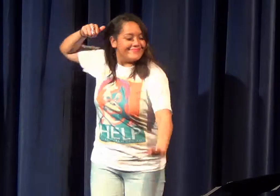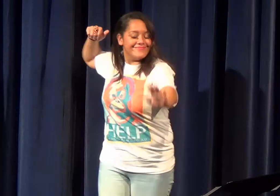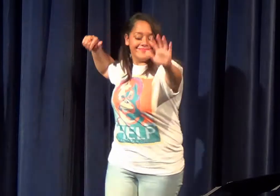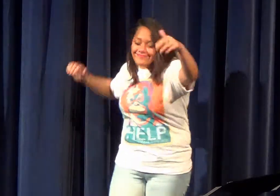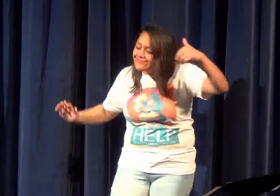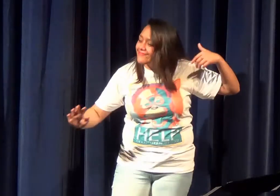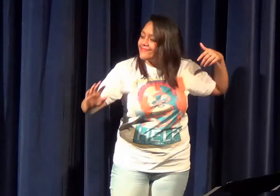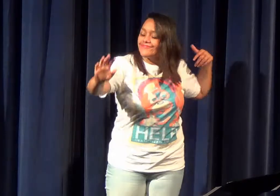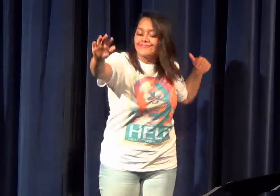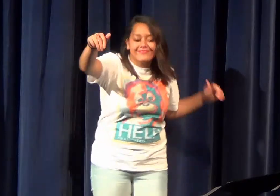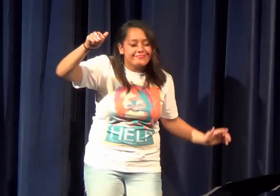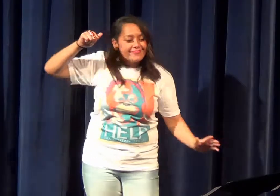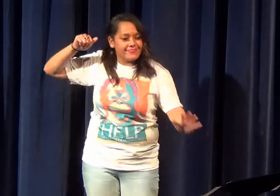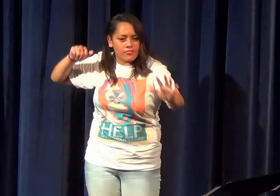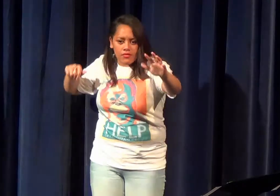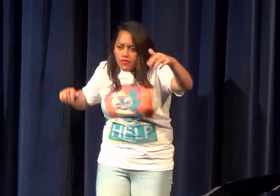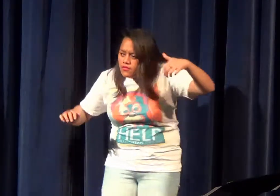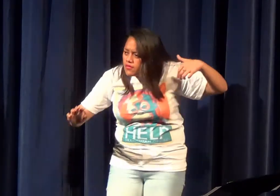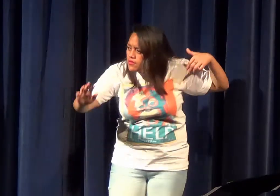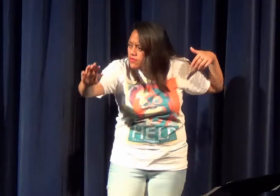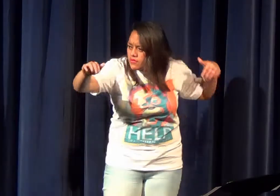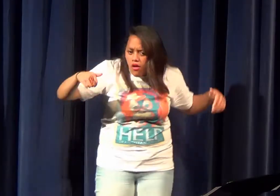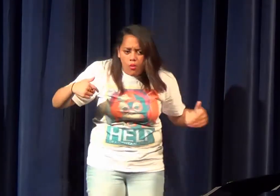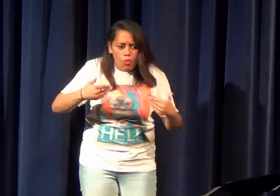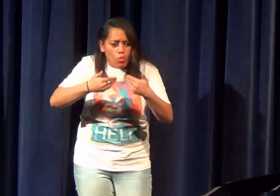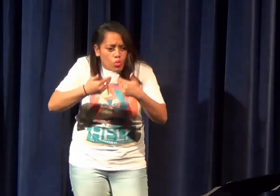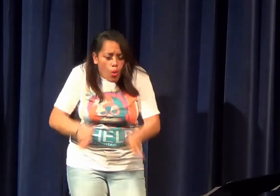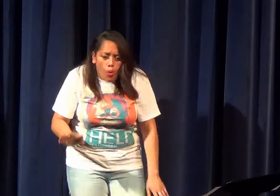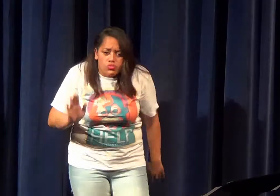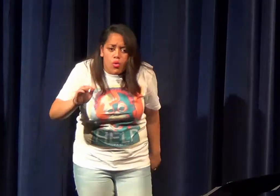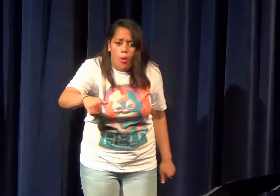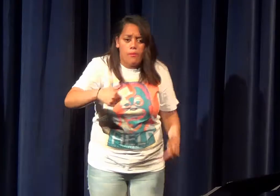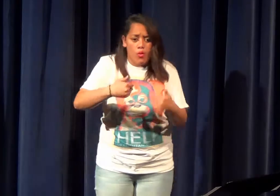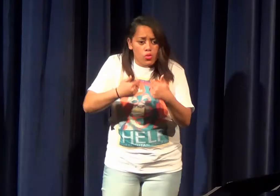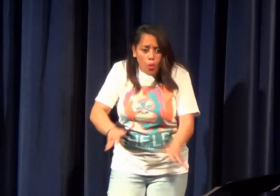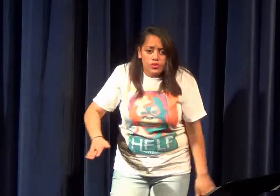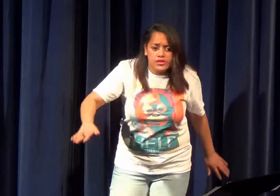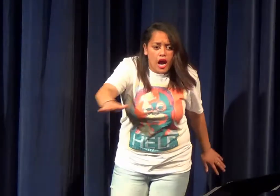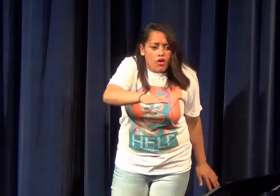And the orangutans realised that their habitat was being lost.